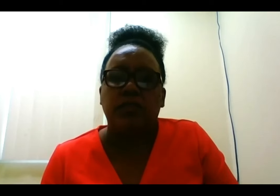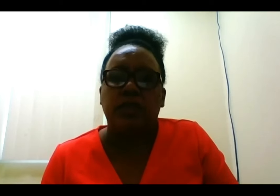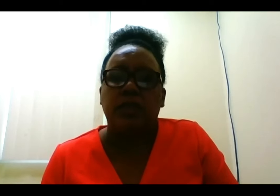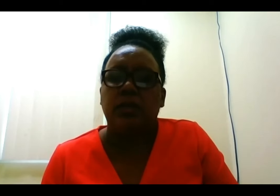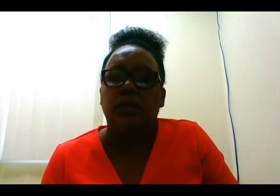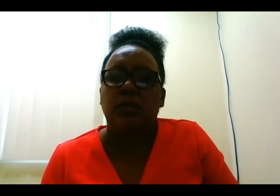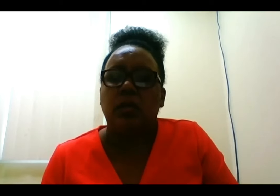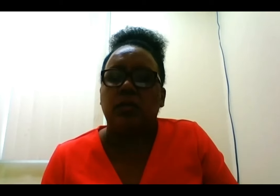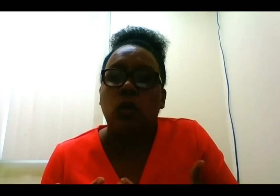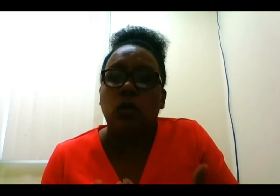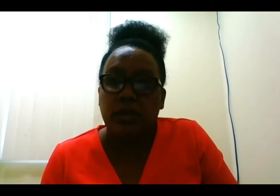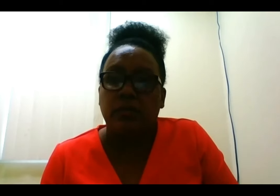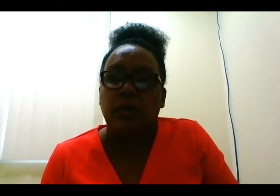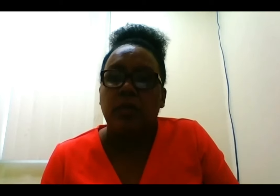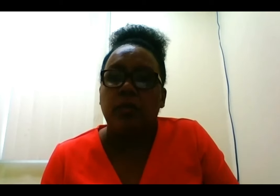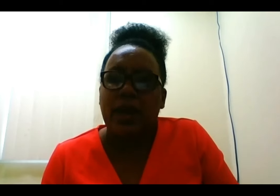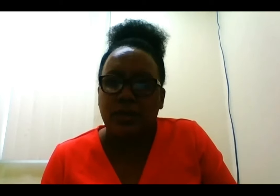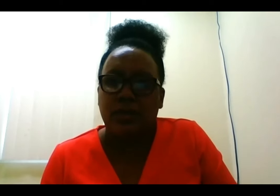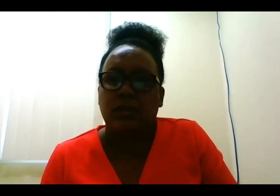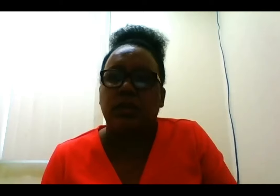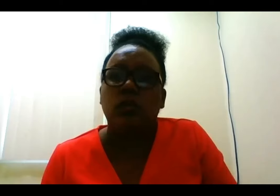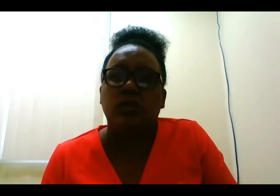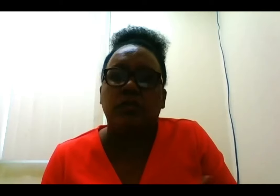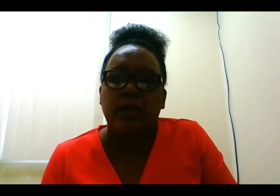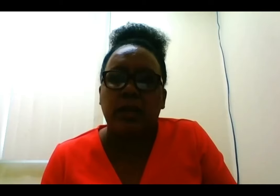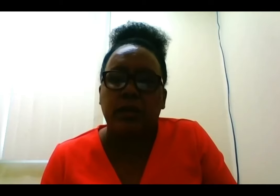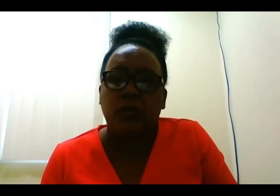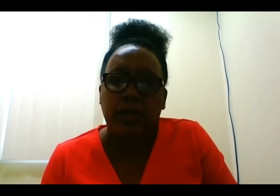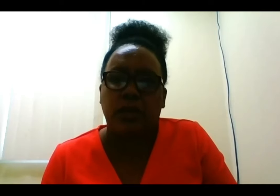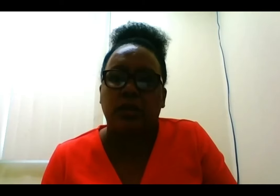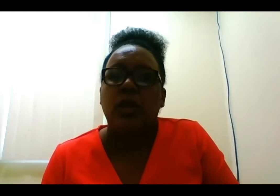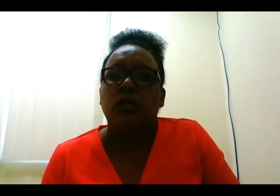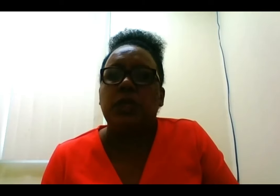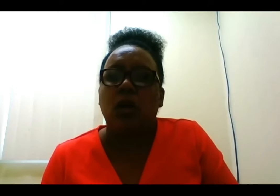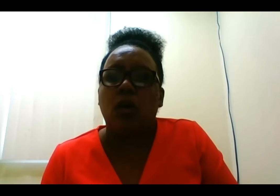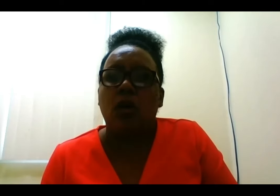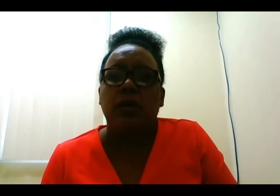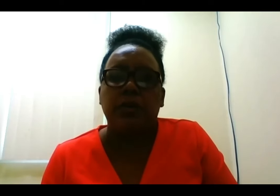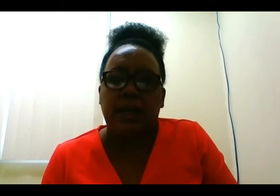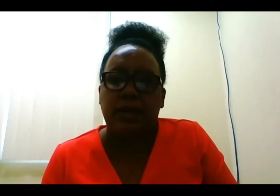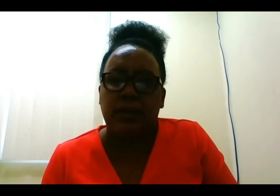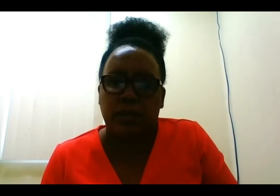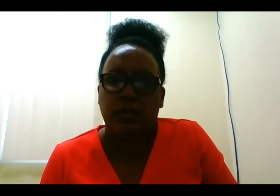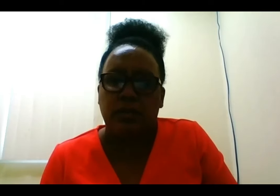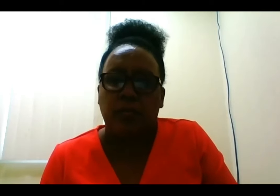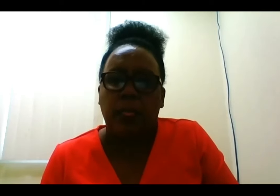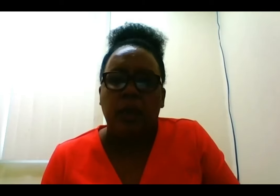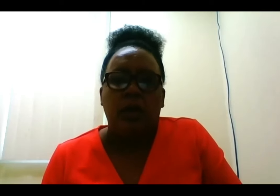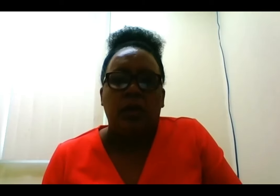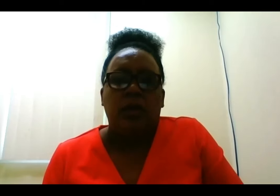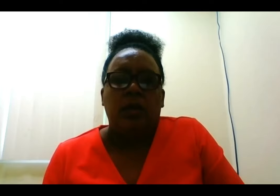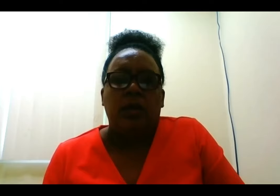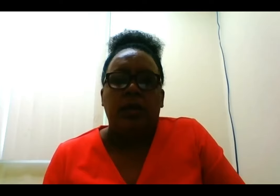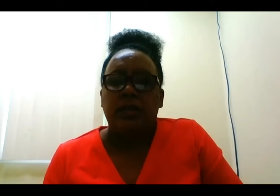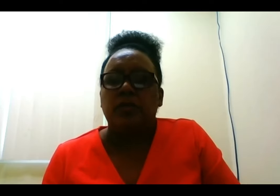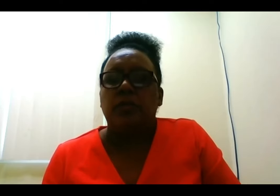in inclusive practices or inclusive education to become a reality.